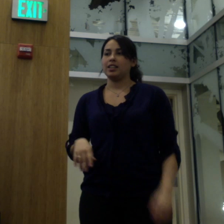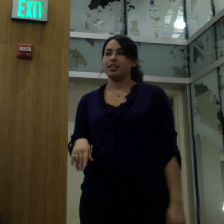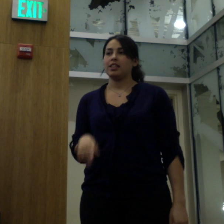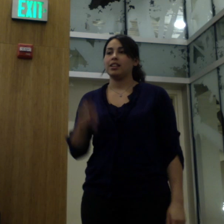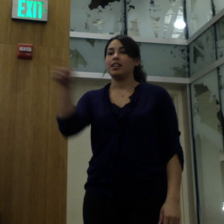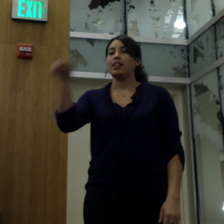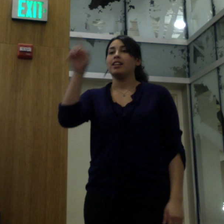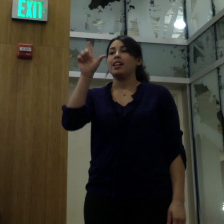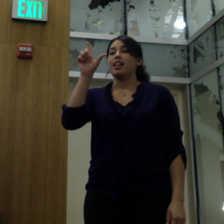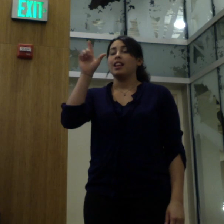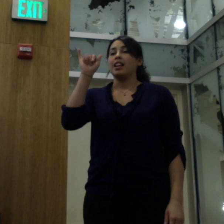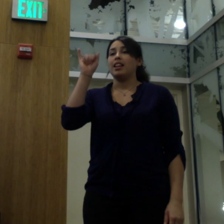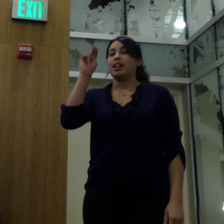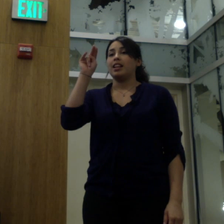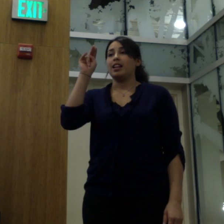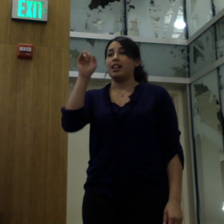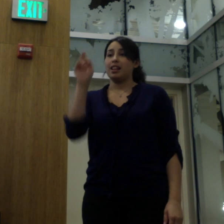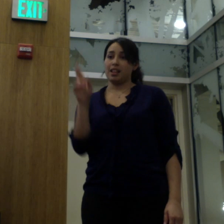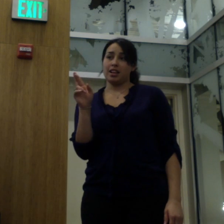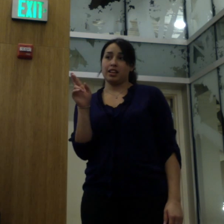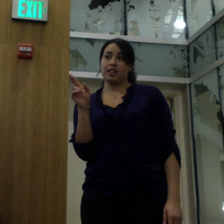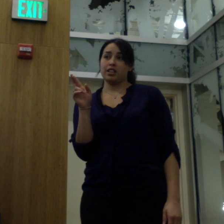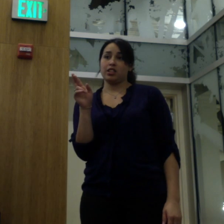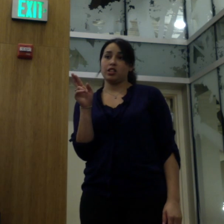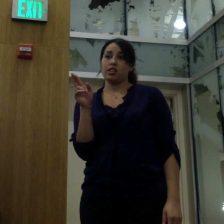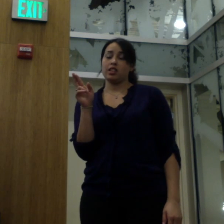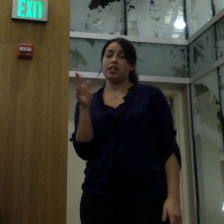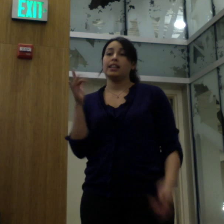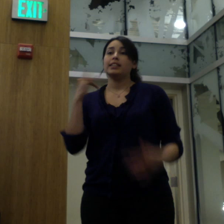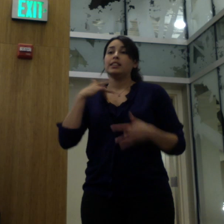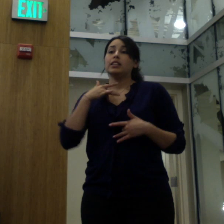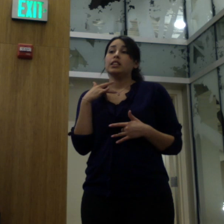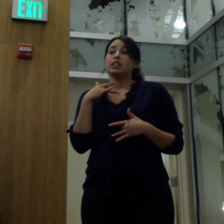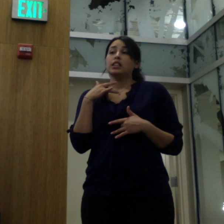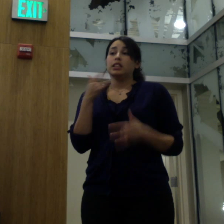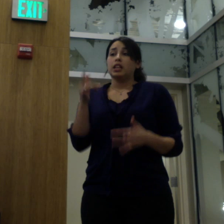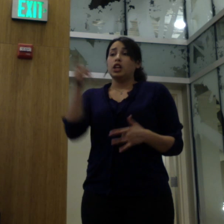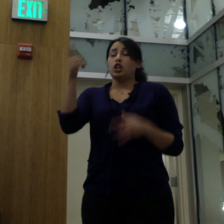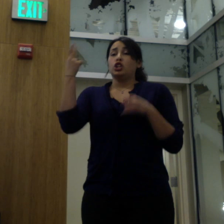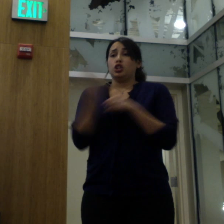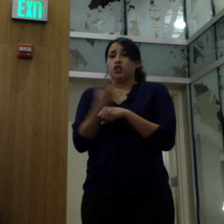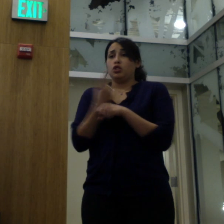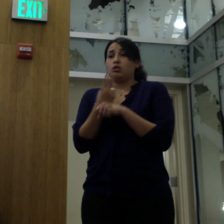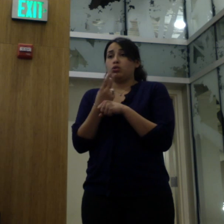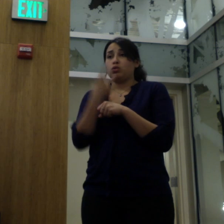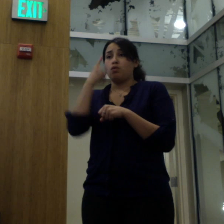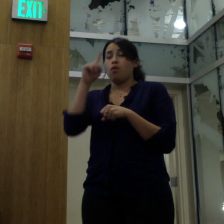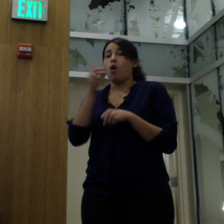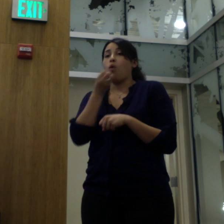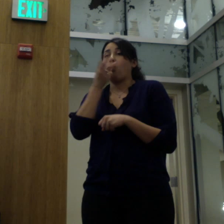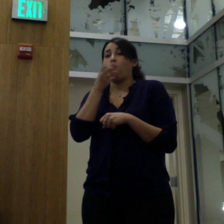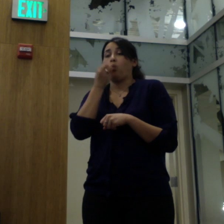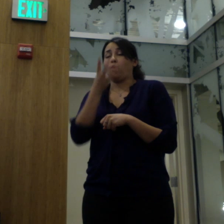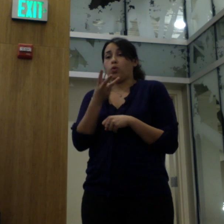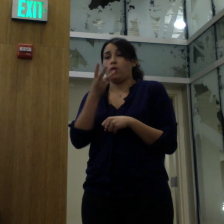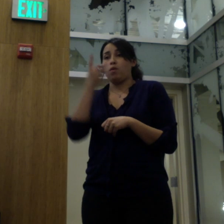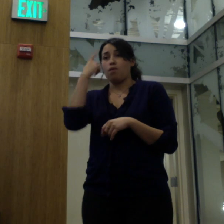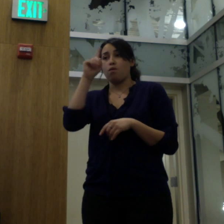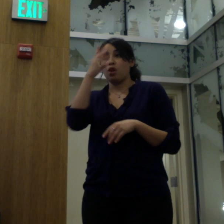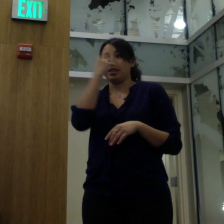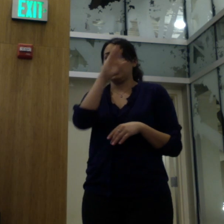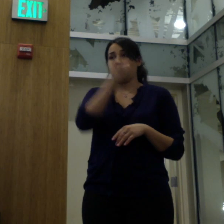liner. Typically, this would be used to add heat to an already existing sleeping bag, but you